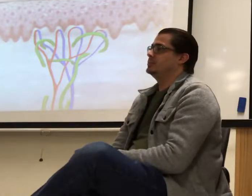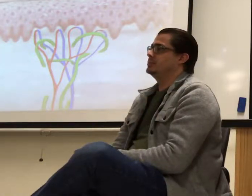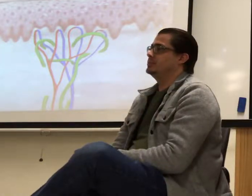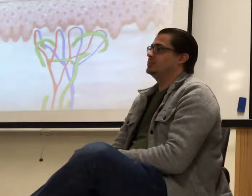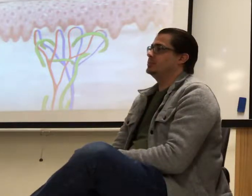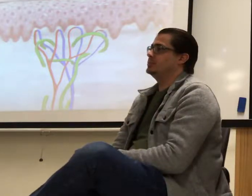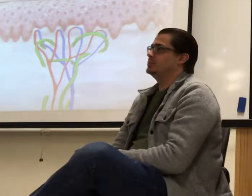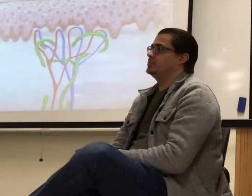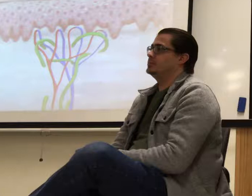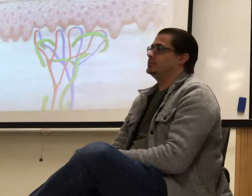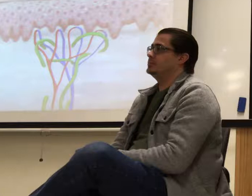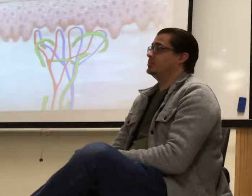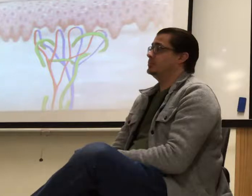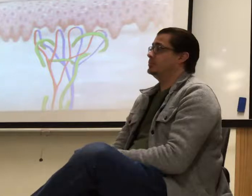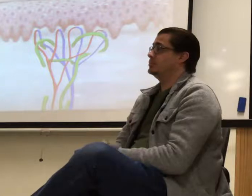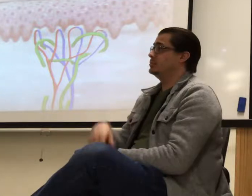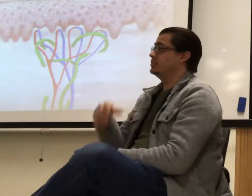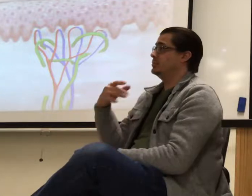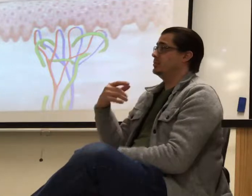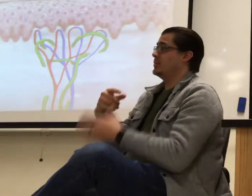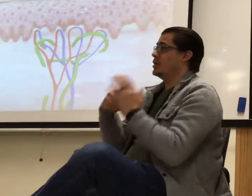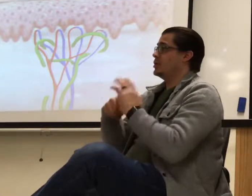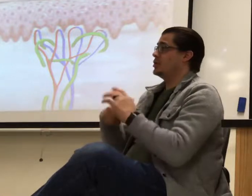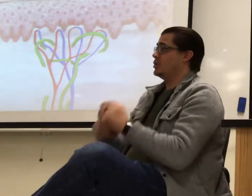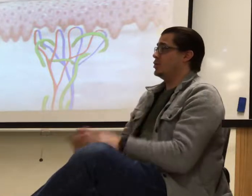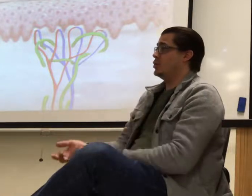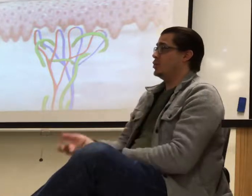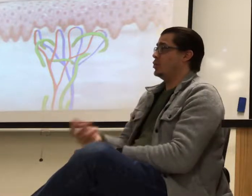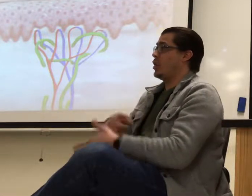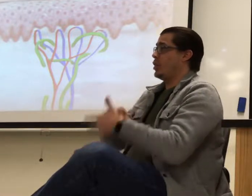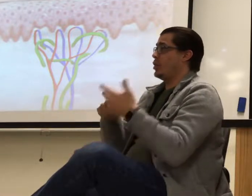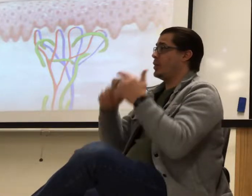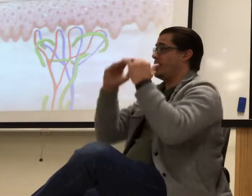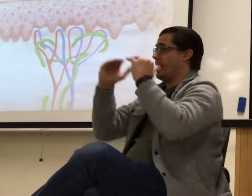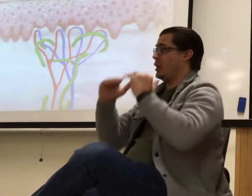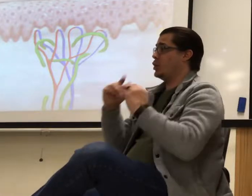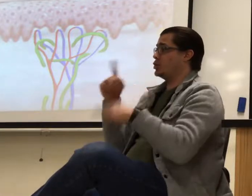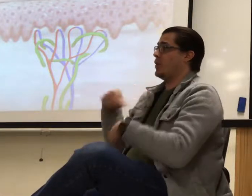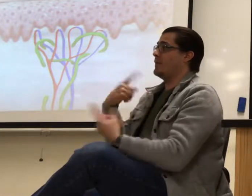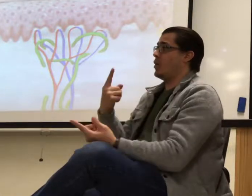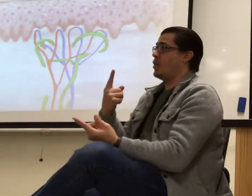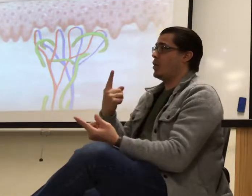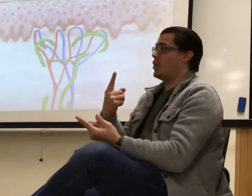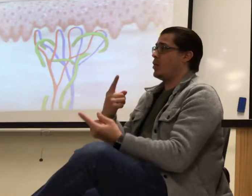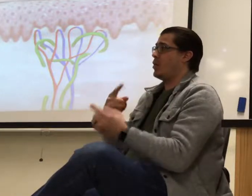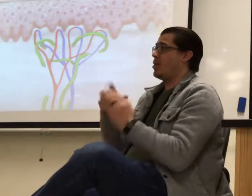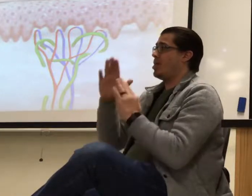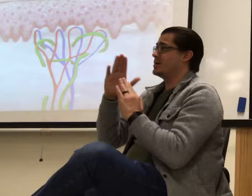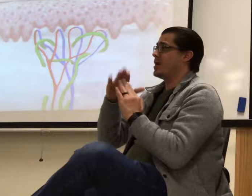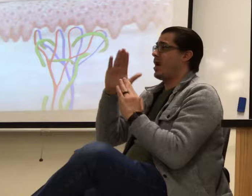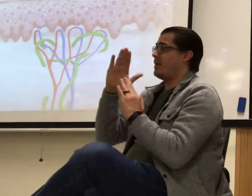So I've shown you 3 layers for the integumentary system. The top layer